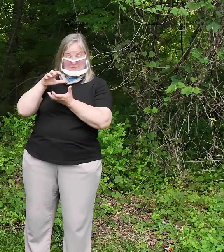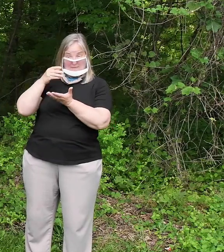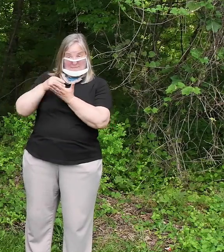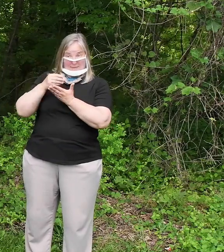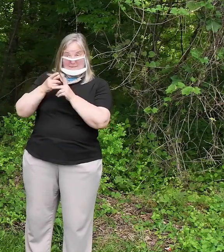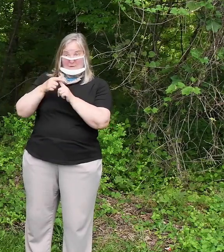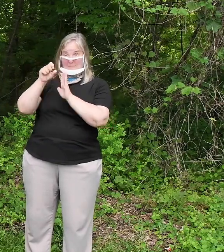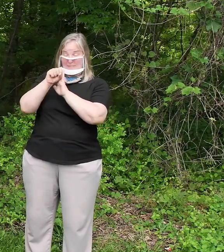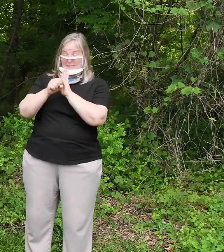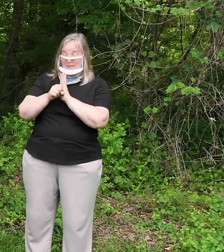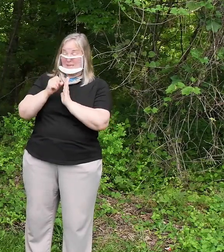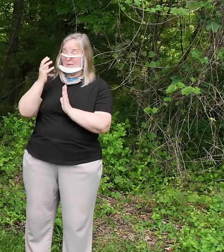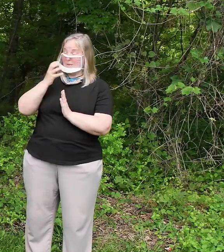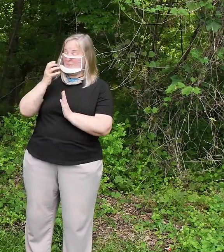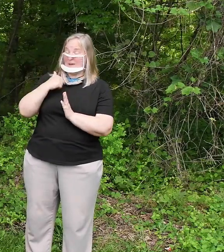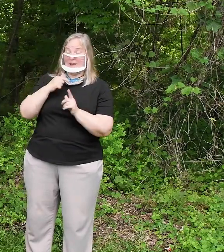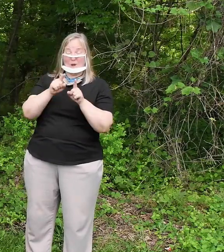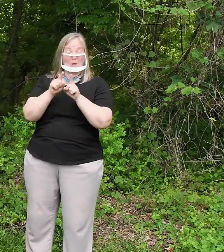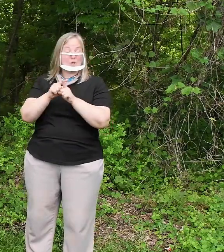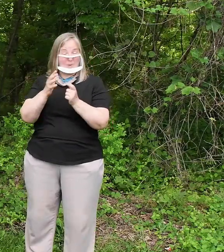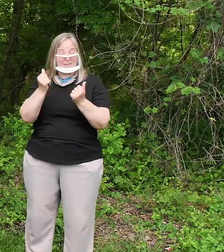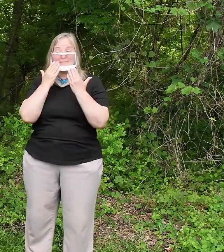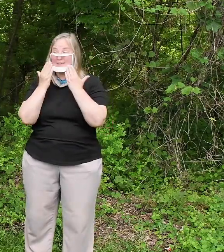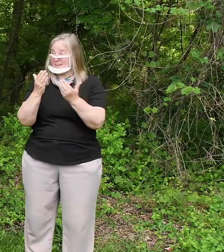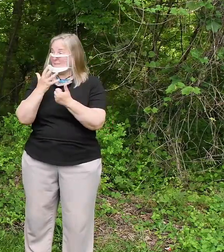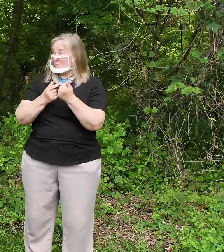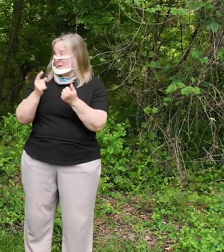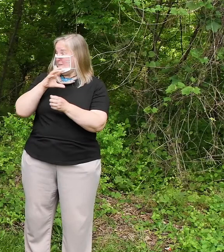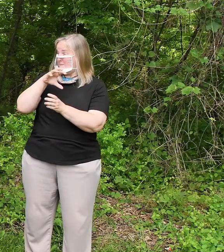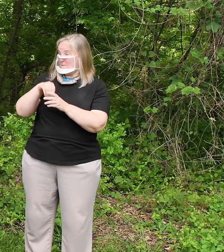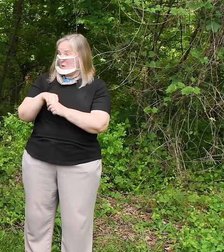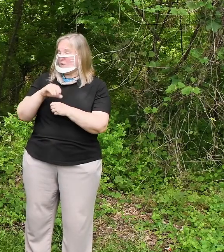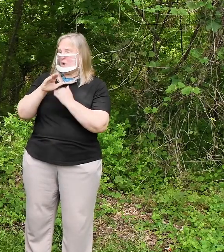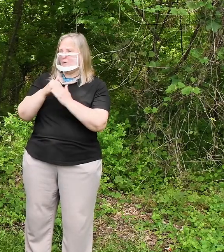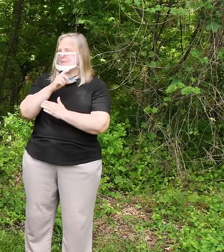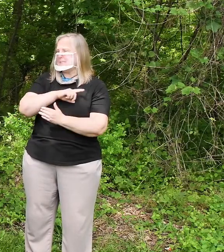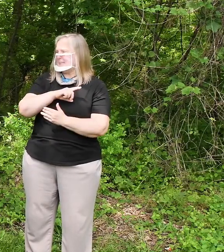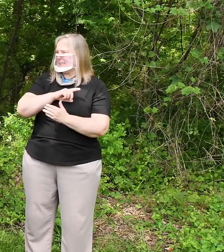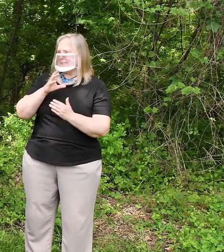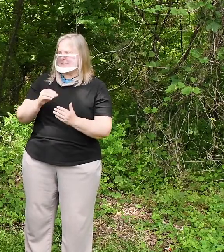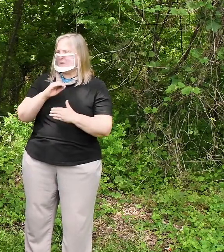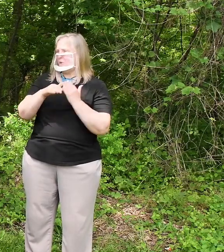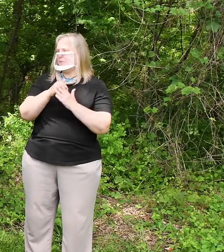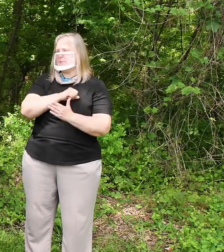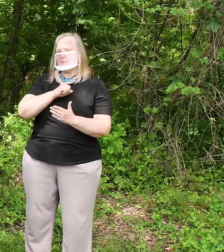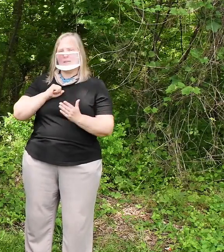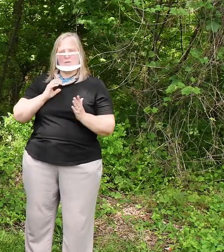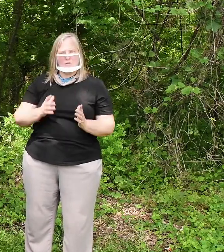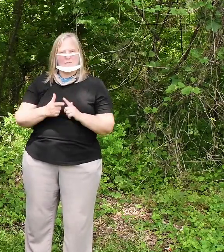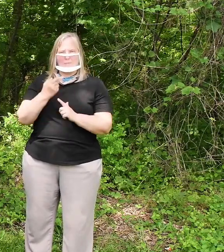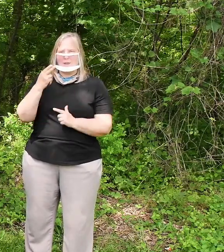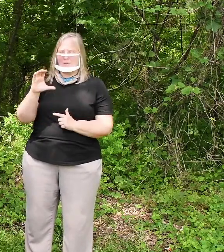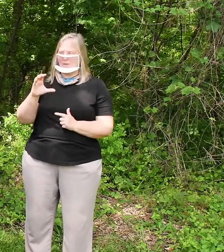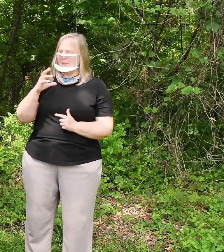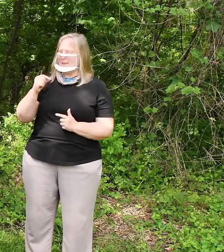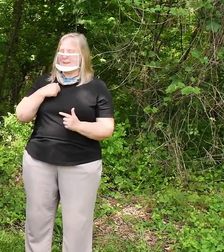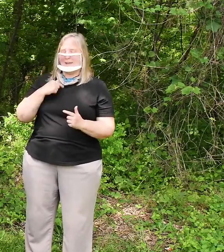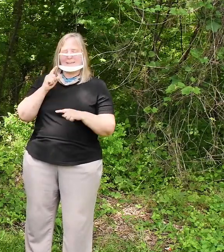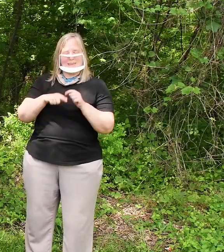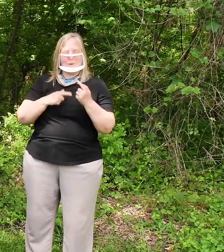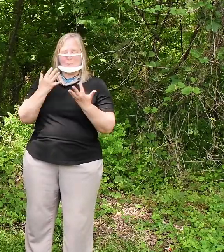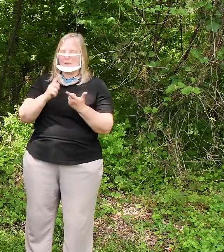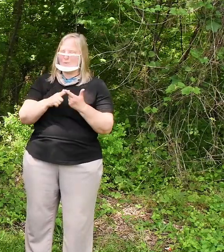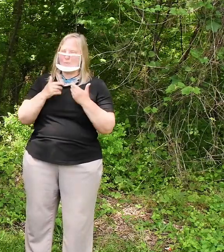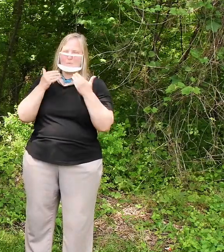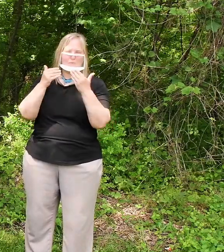state, I also want to thank everyone involved, all the delegates and all the senators from Howard County, and I can't wait to move forward